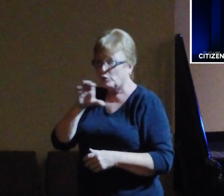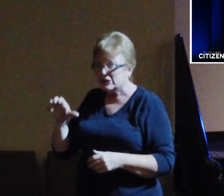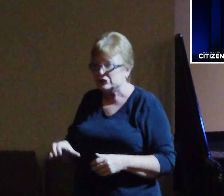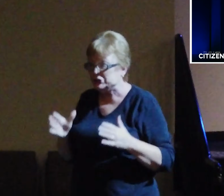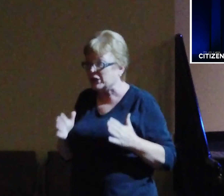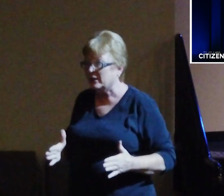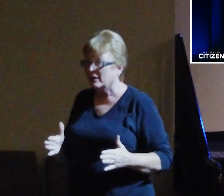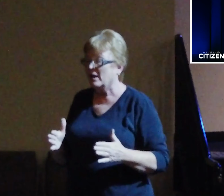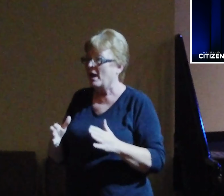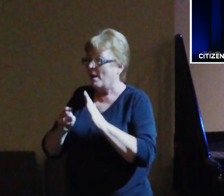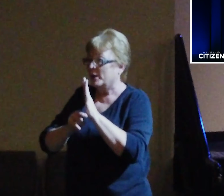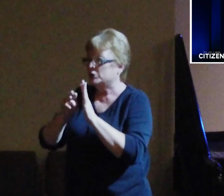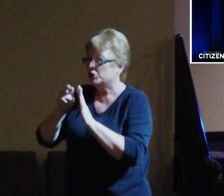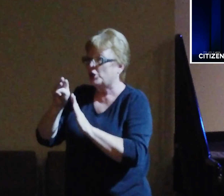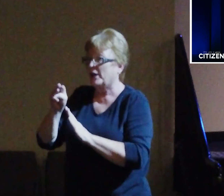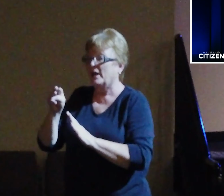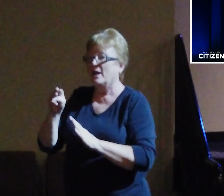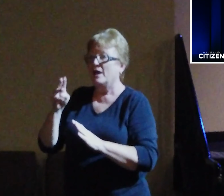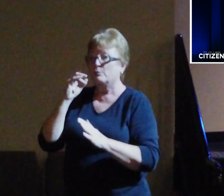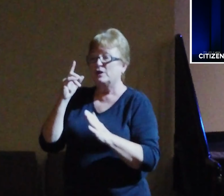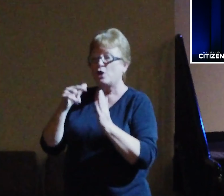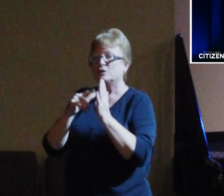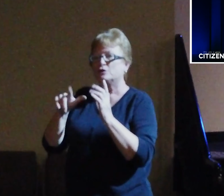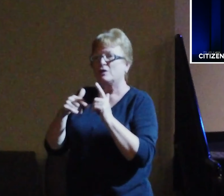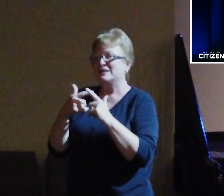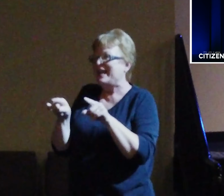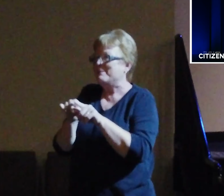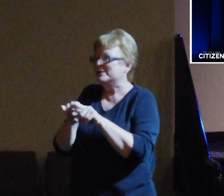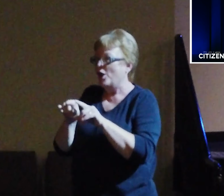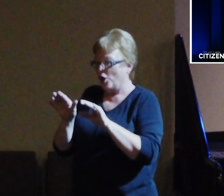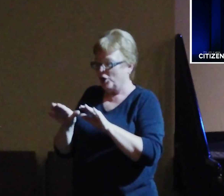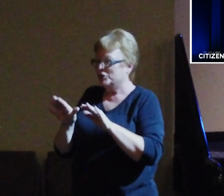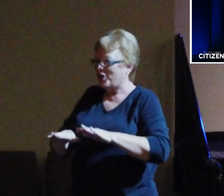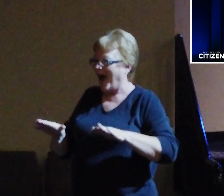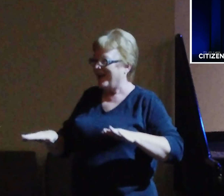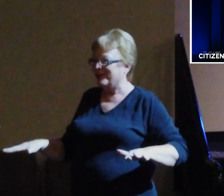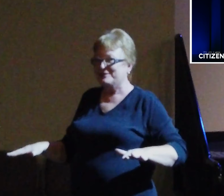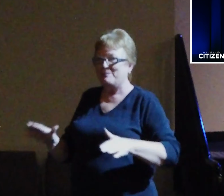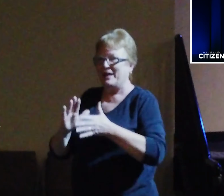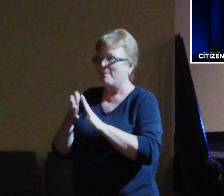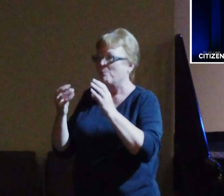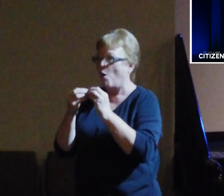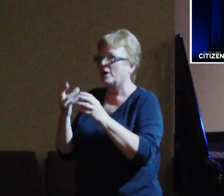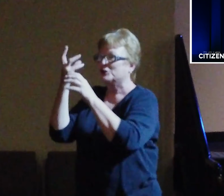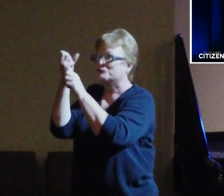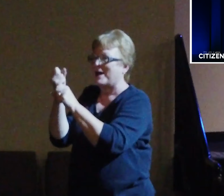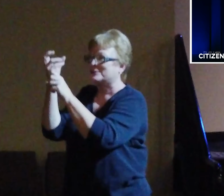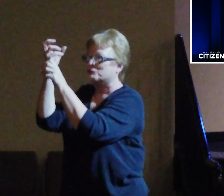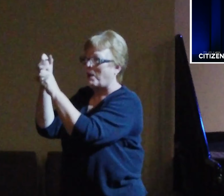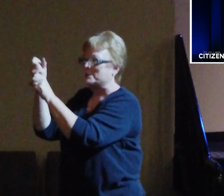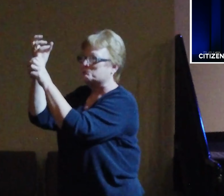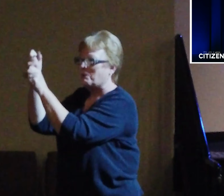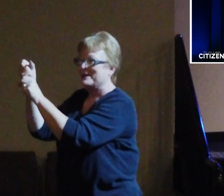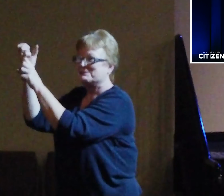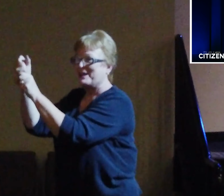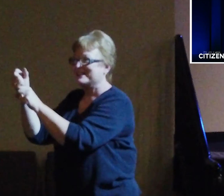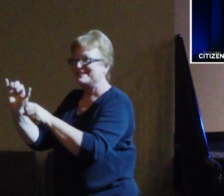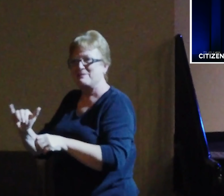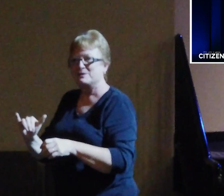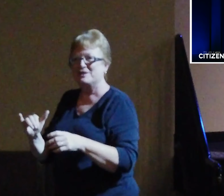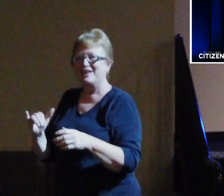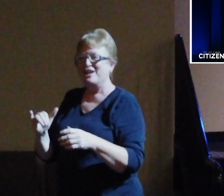is gauged by a growing childlike trust in the one that we call father and in the son who